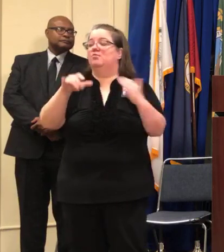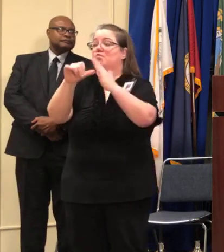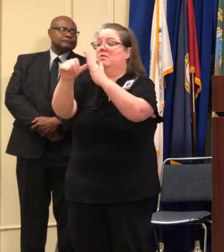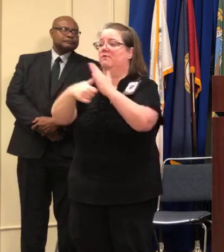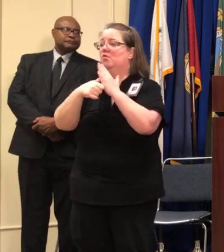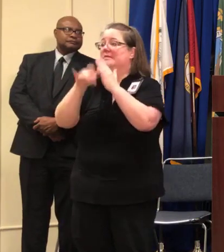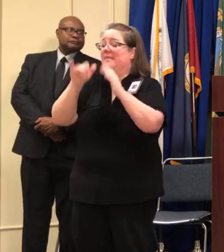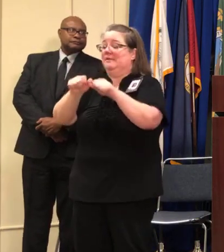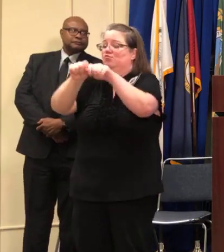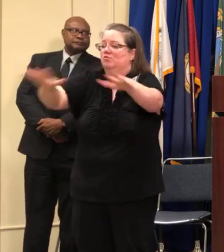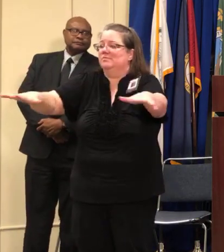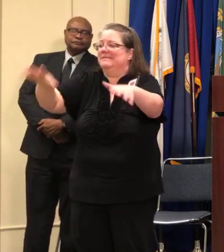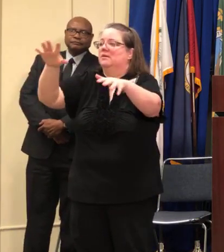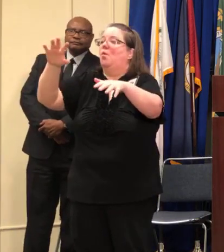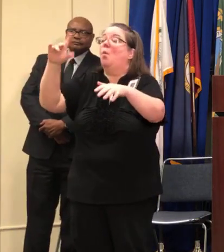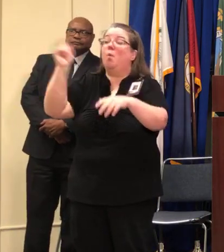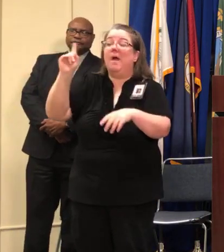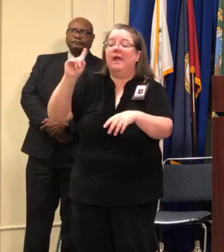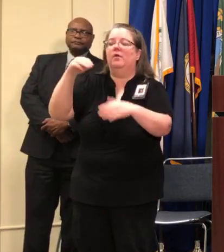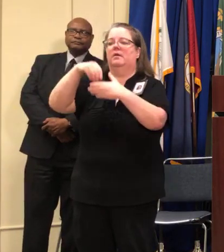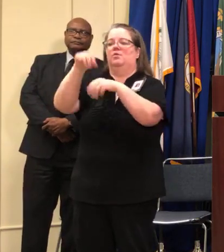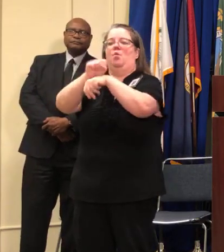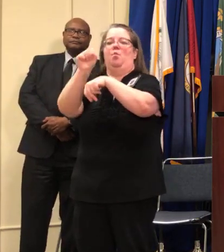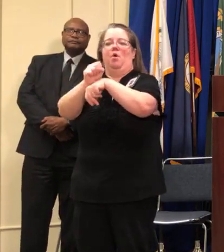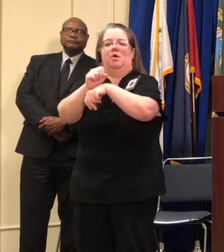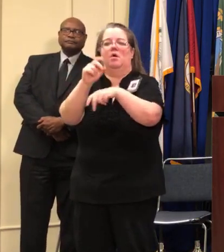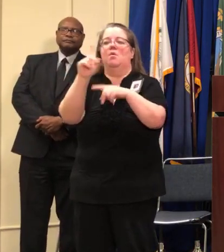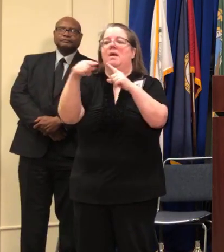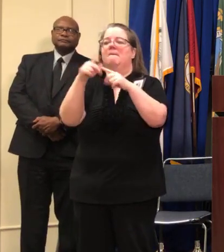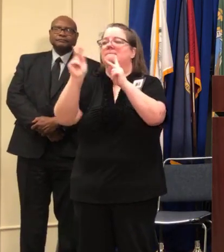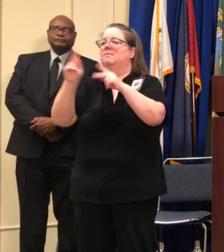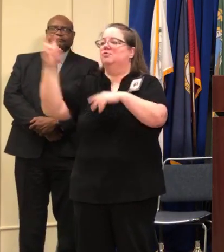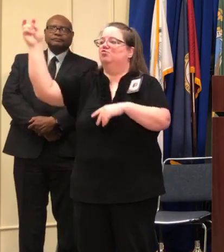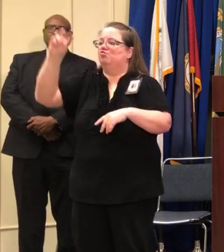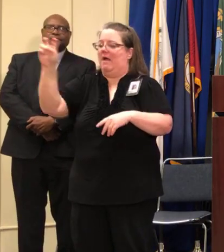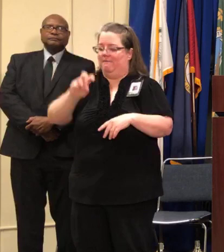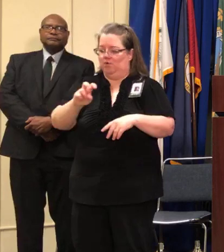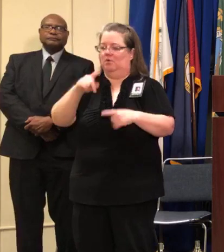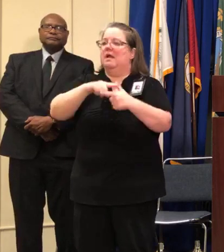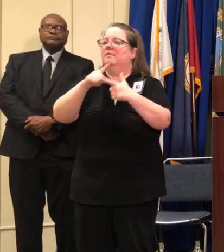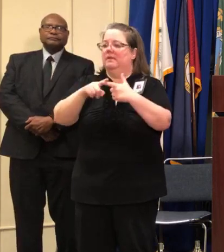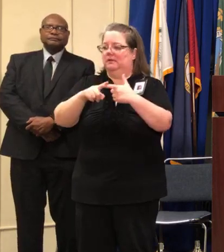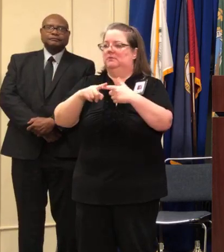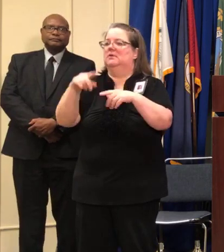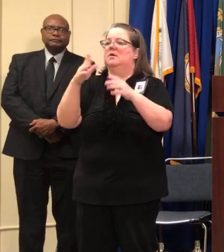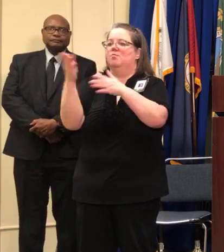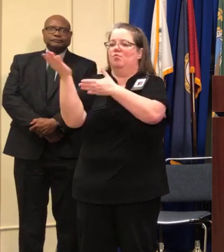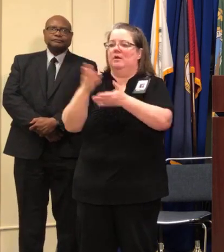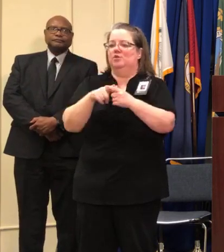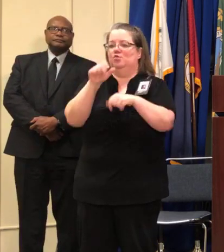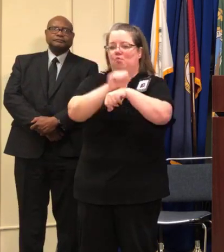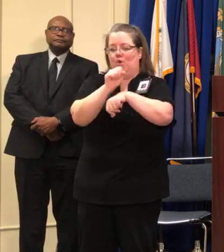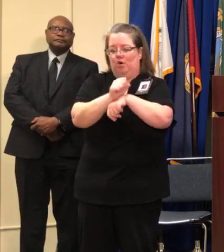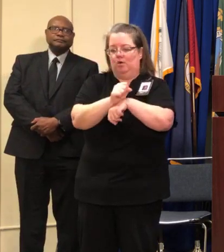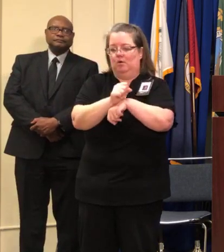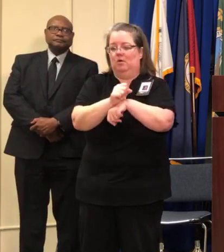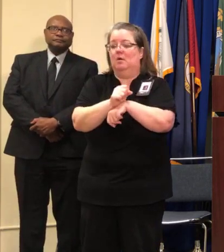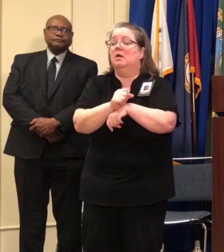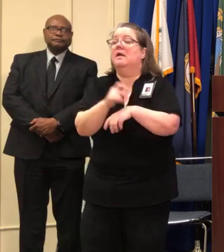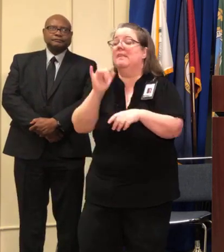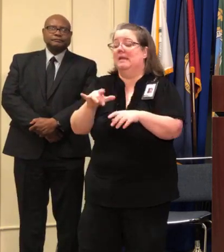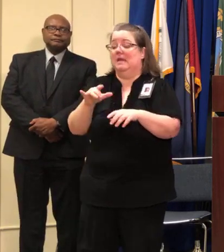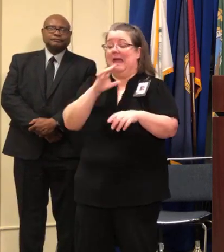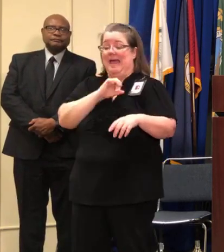this is transmission in the workplace, or people are traveling and bringing it into the workplace, because it is age groups where people are still